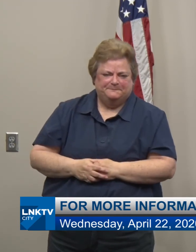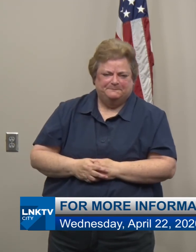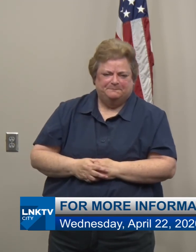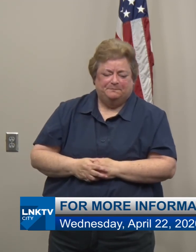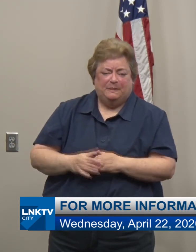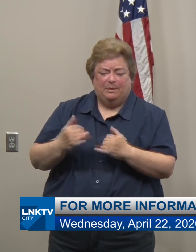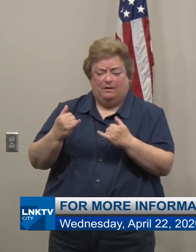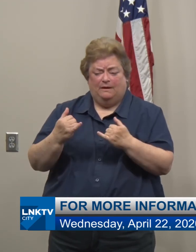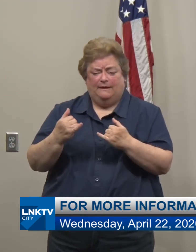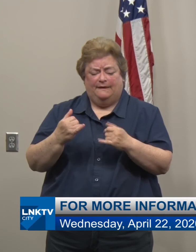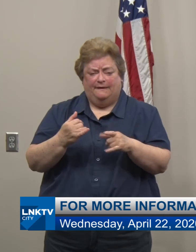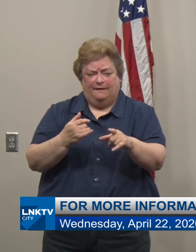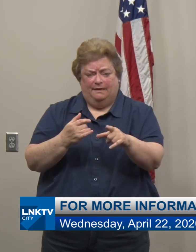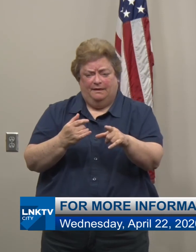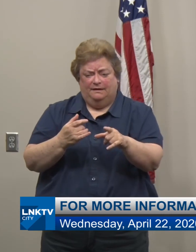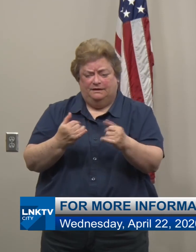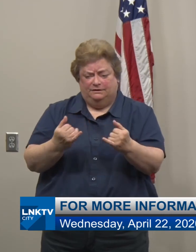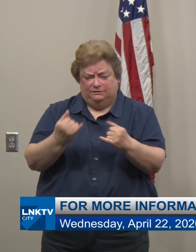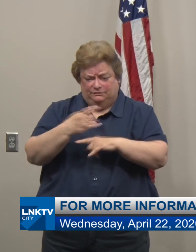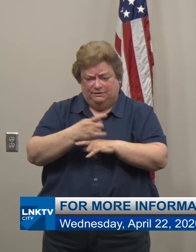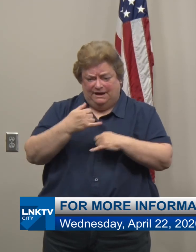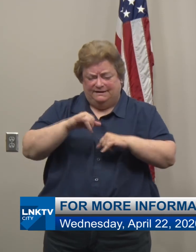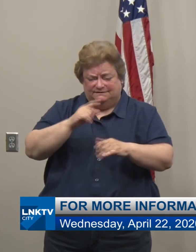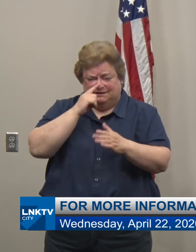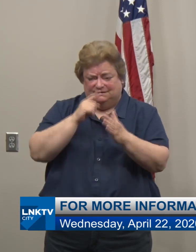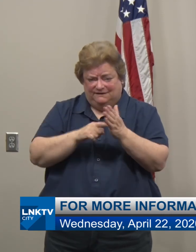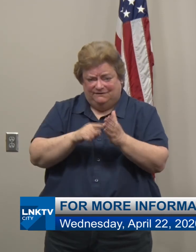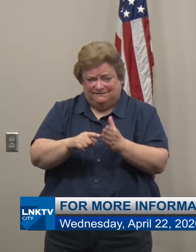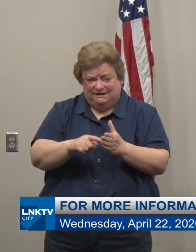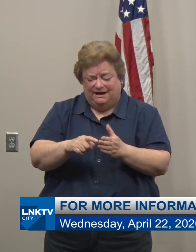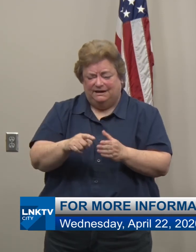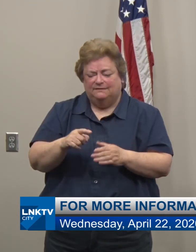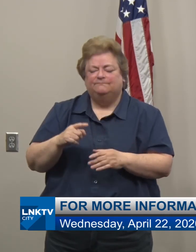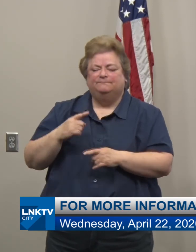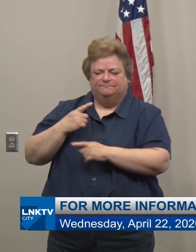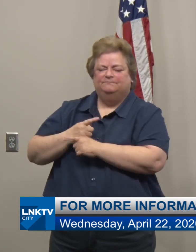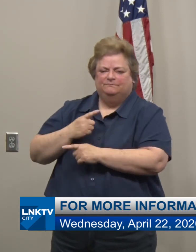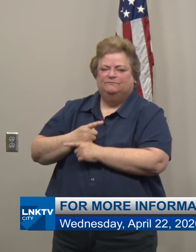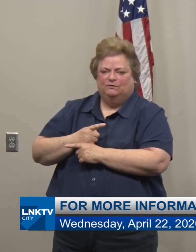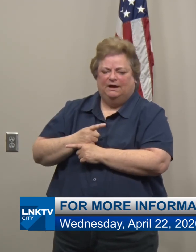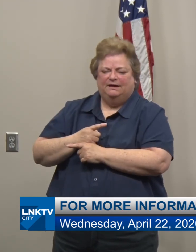And today's are also under investigation, is that right? Right.